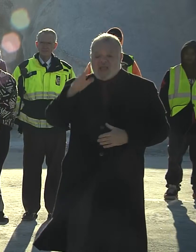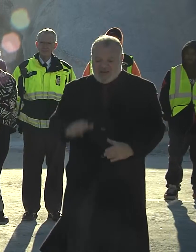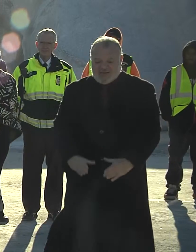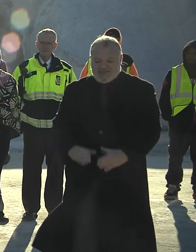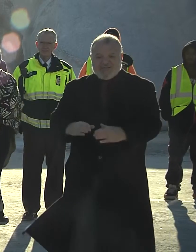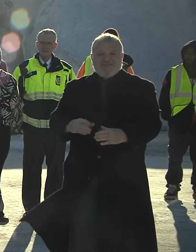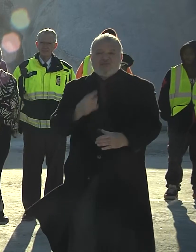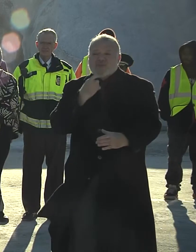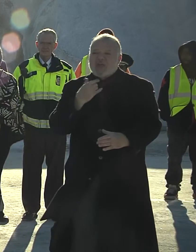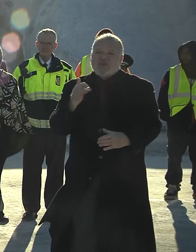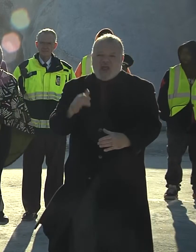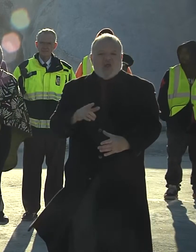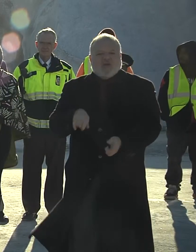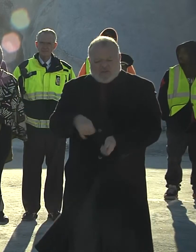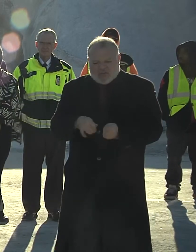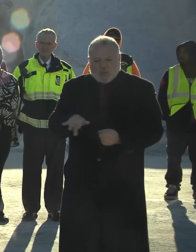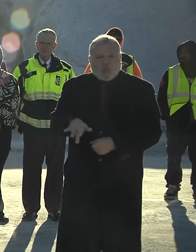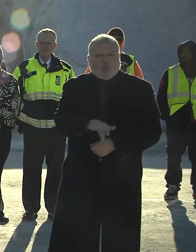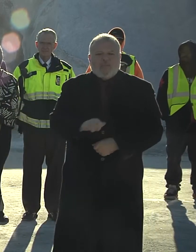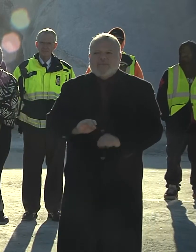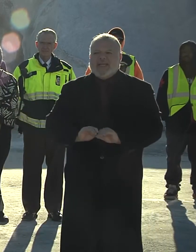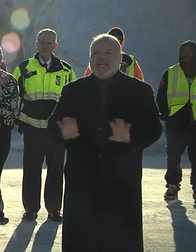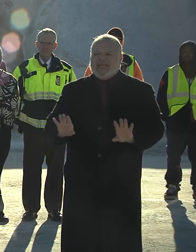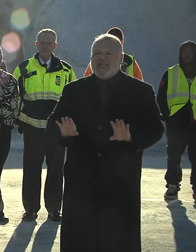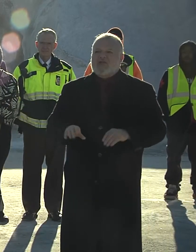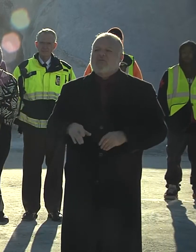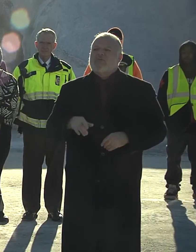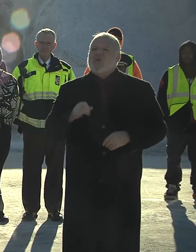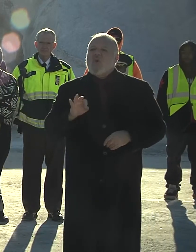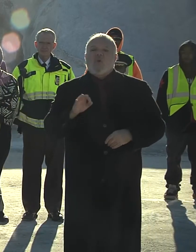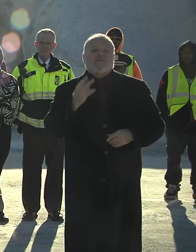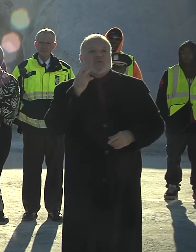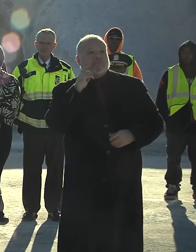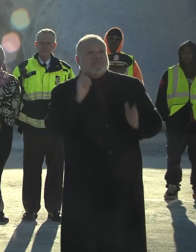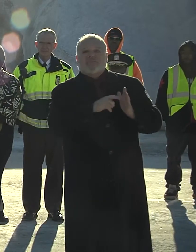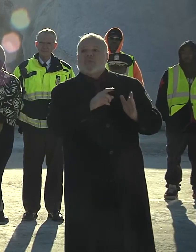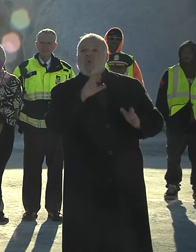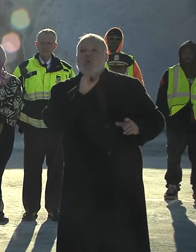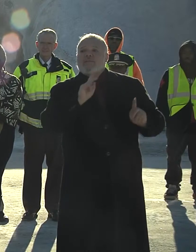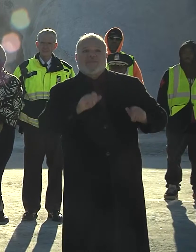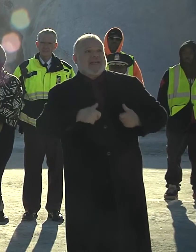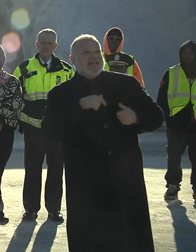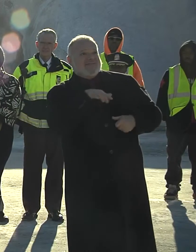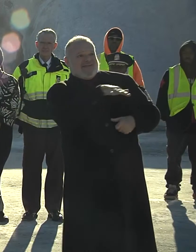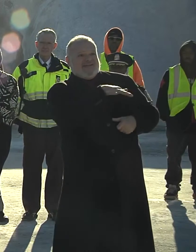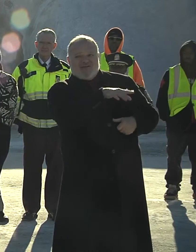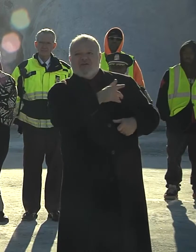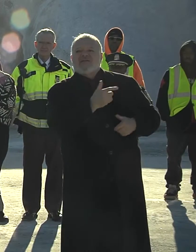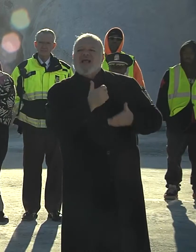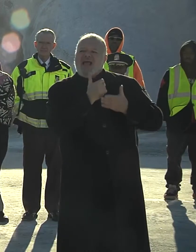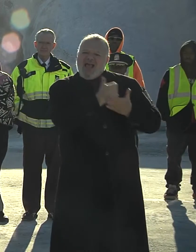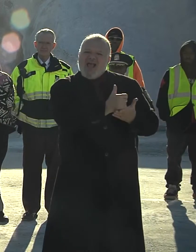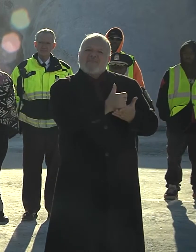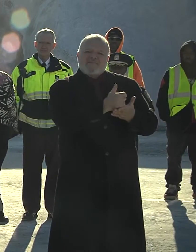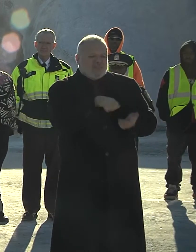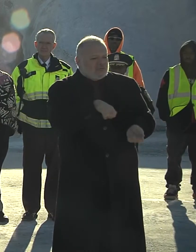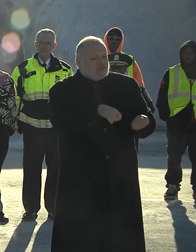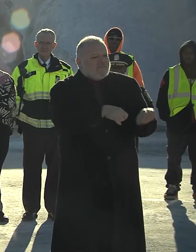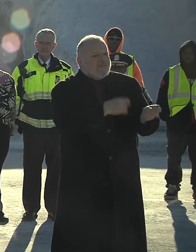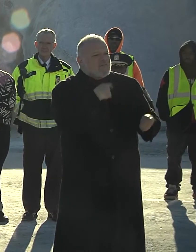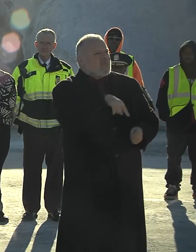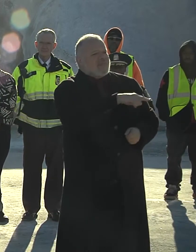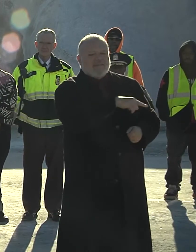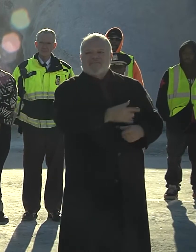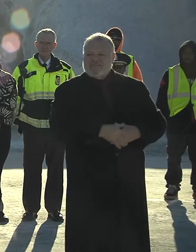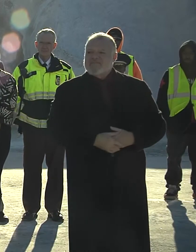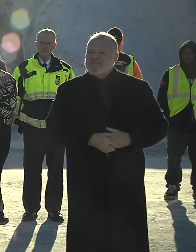please help out a neighbor who may need a hand. Residents and property owners must clear a 42-inch path on sidewalks. This